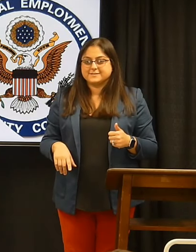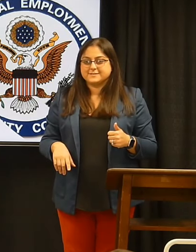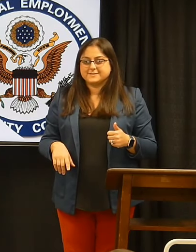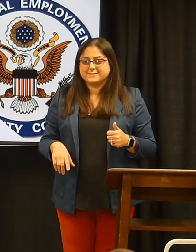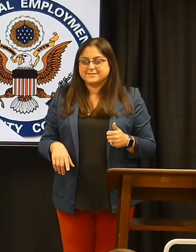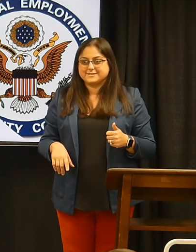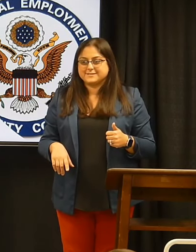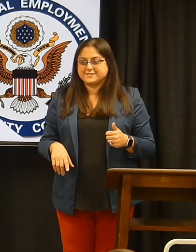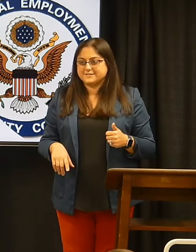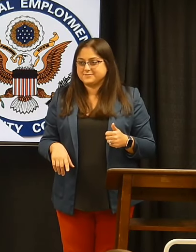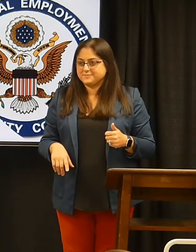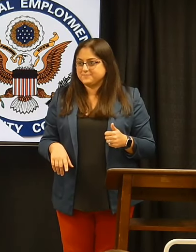Better.